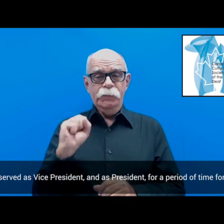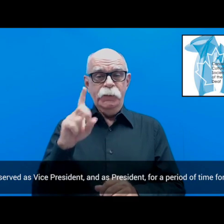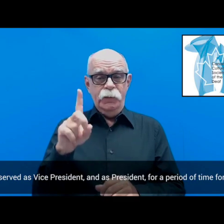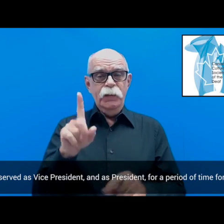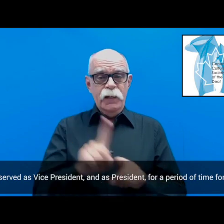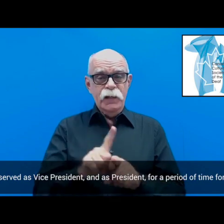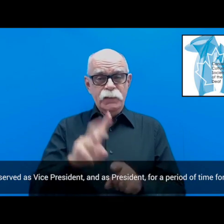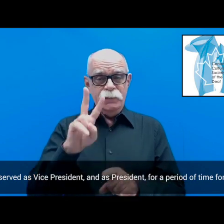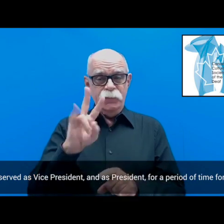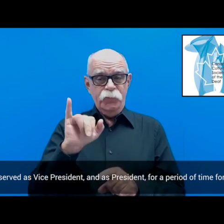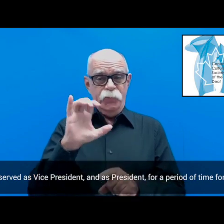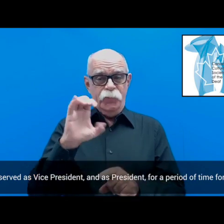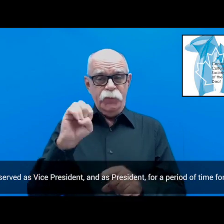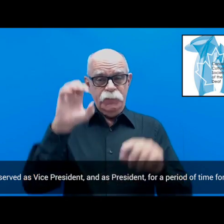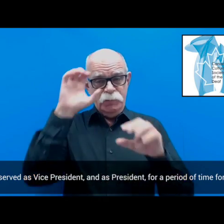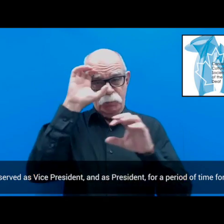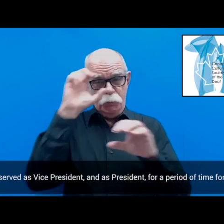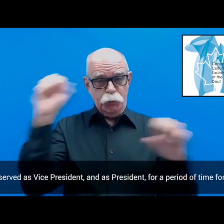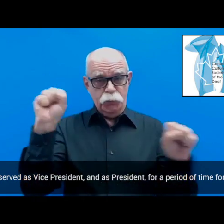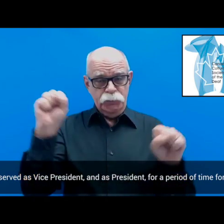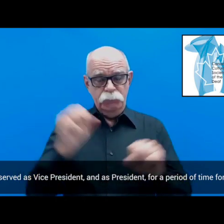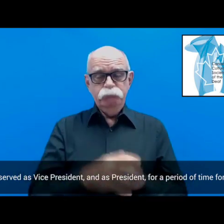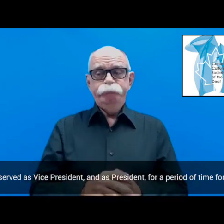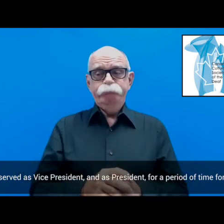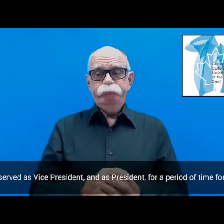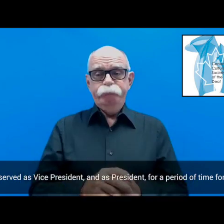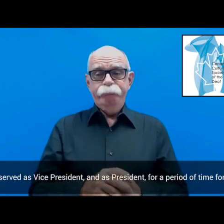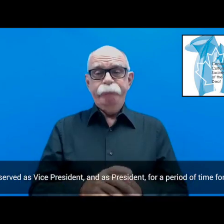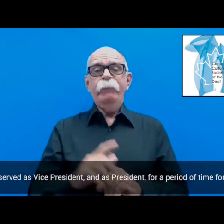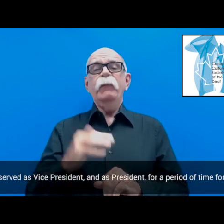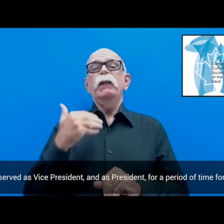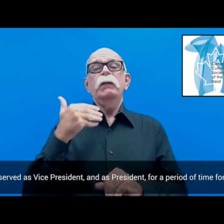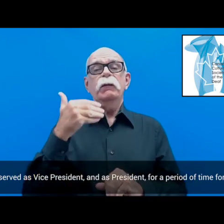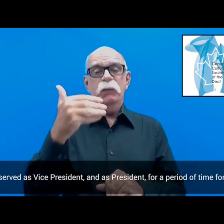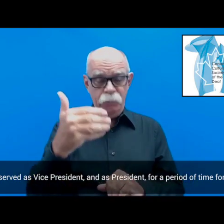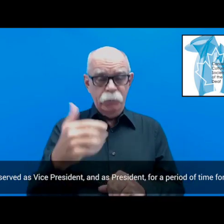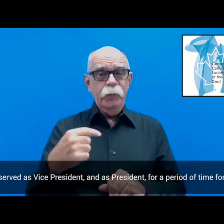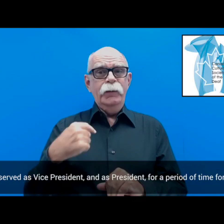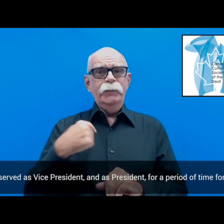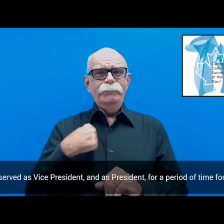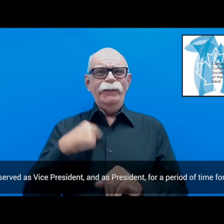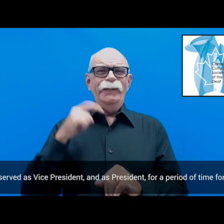Len served as vice president and as president for a period of time for CCSD.